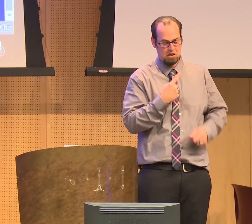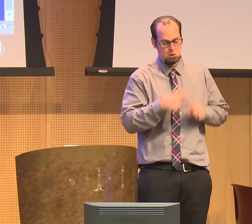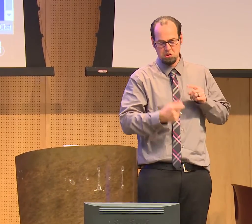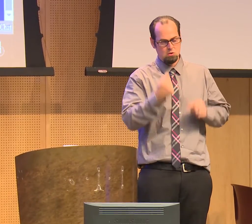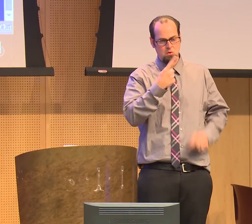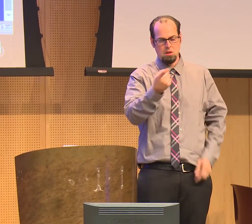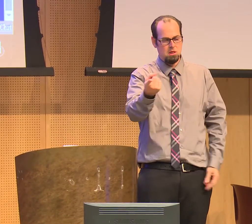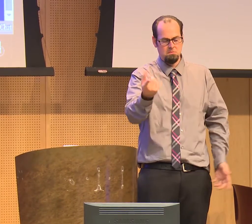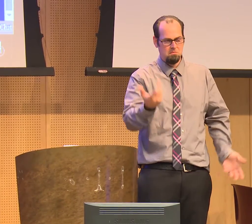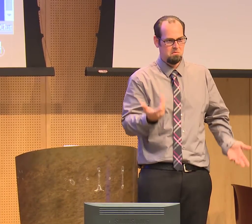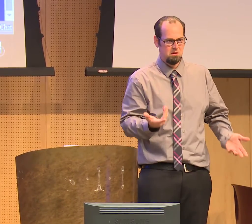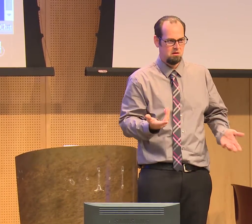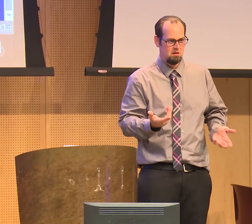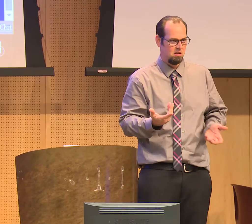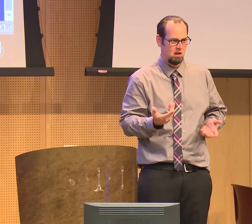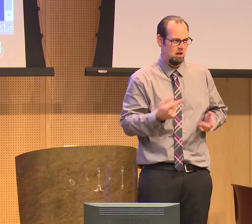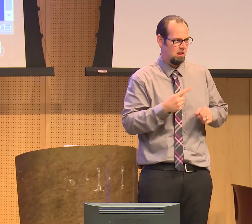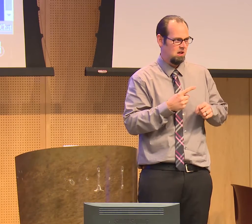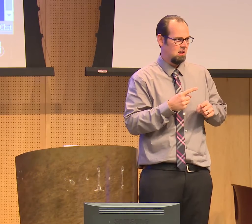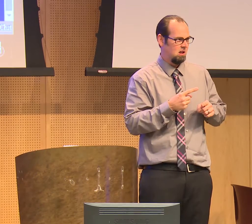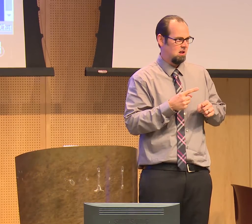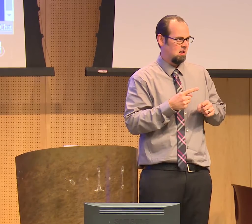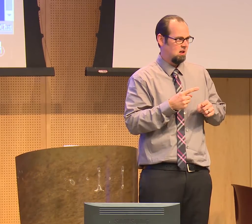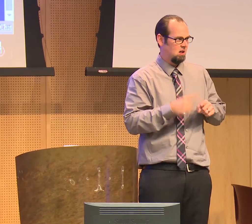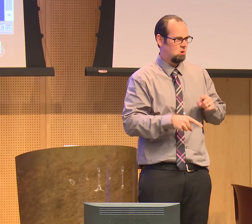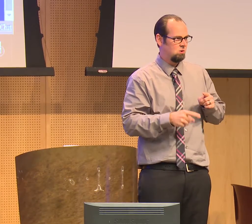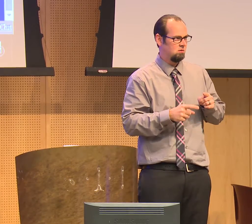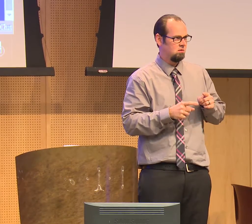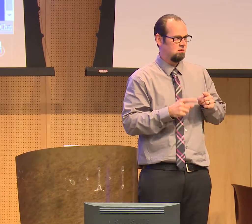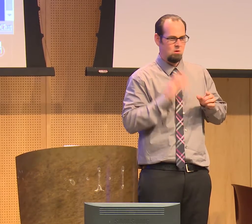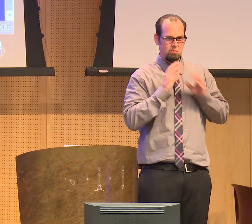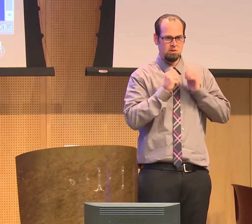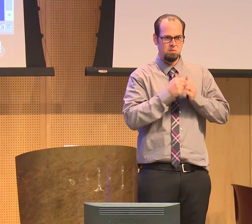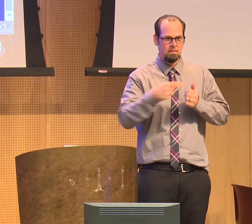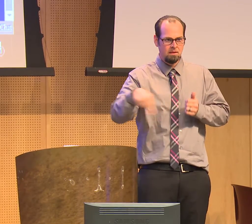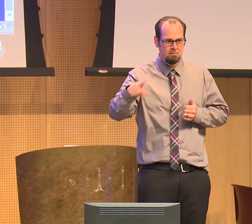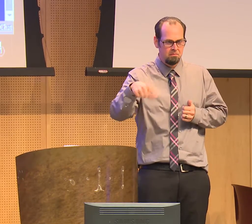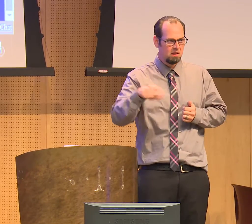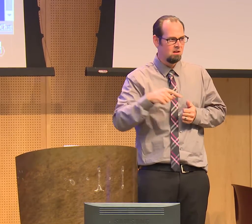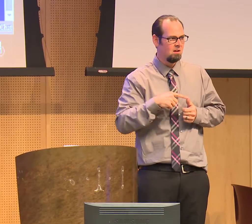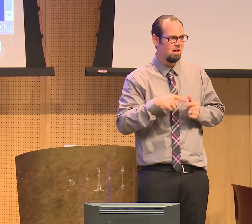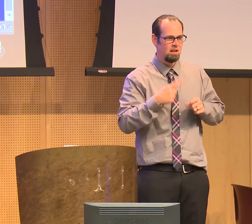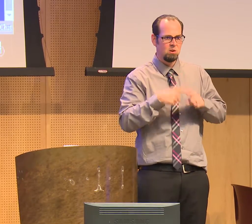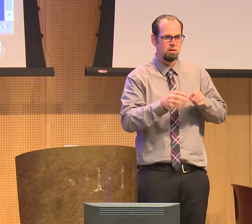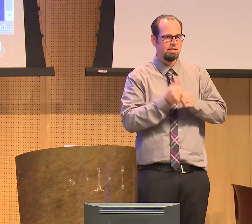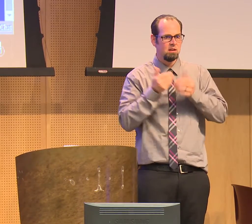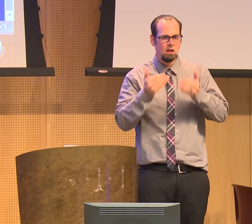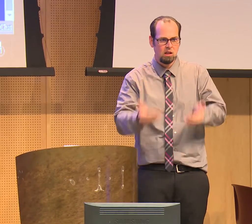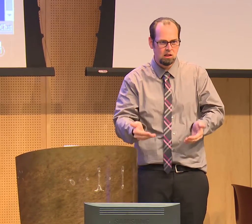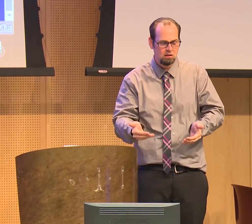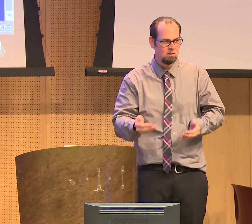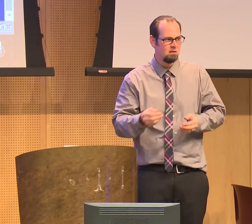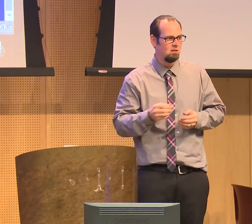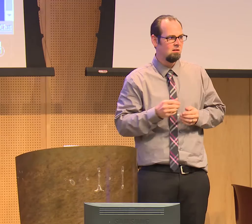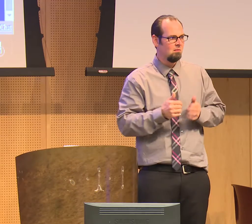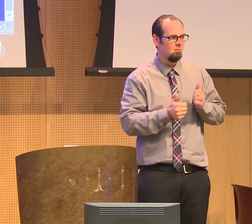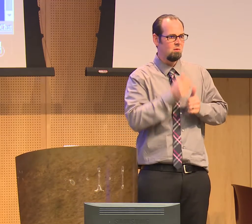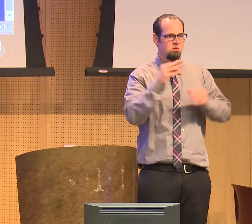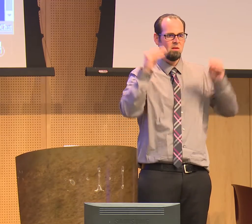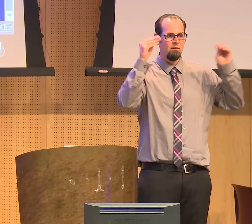did. I did not understand them. I couldn't communicate with them. I couldn't get along with them.